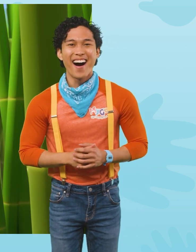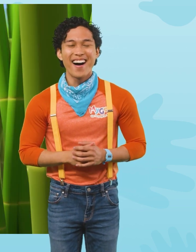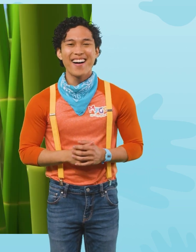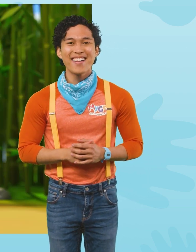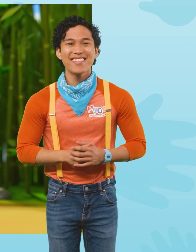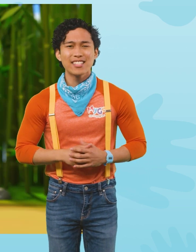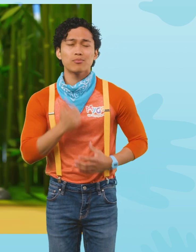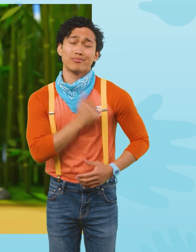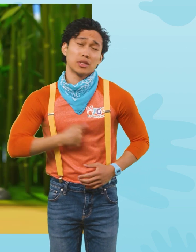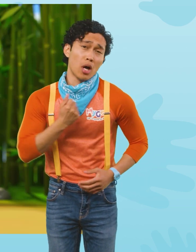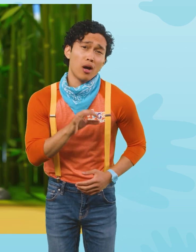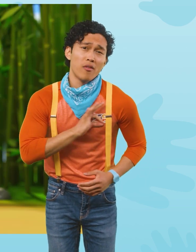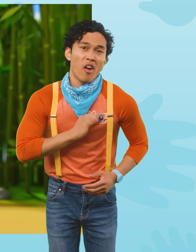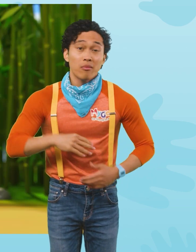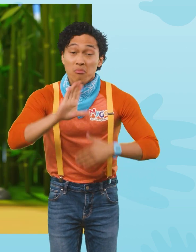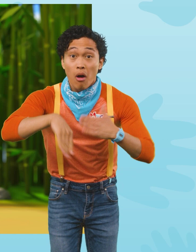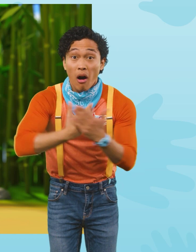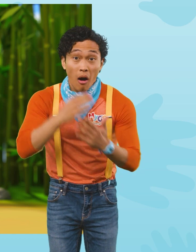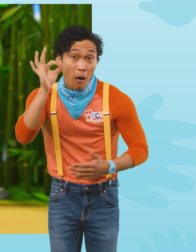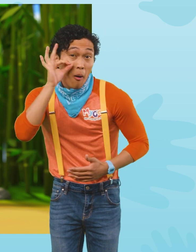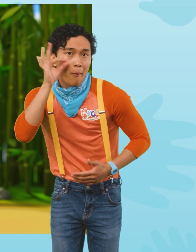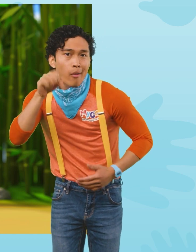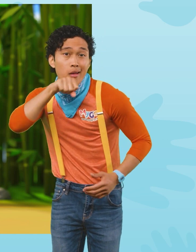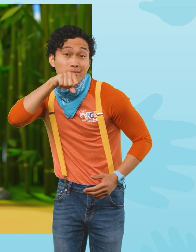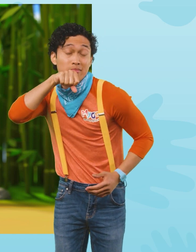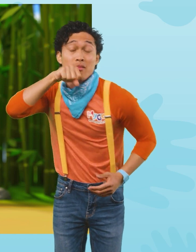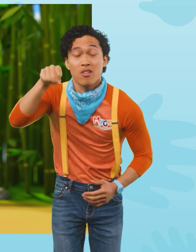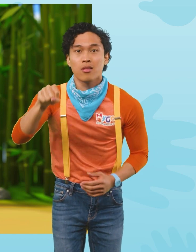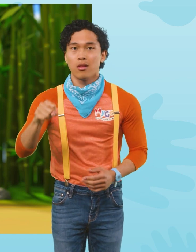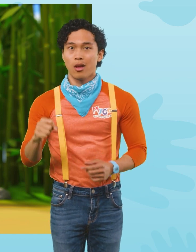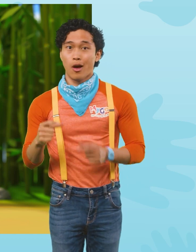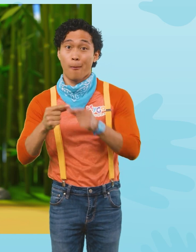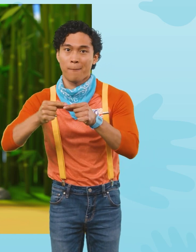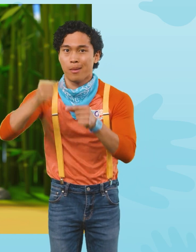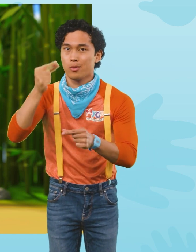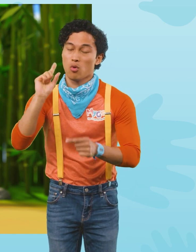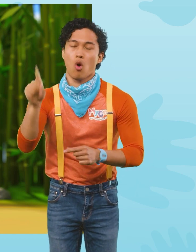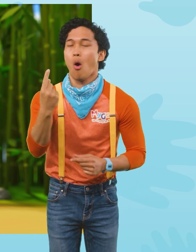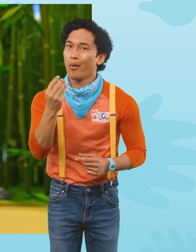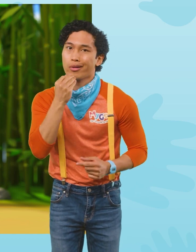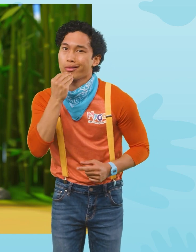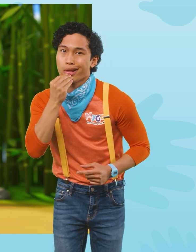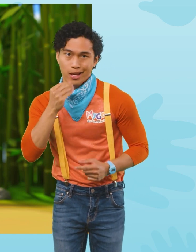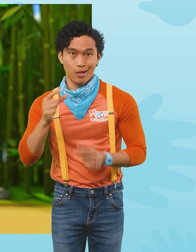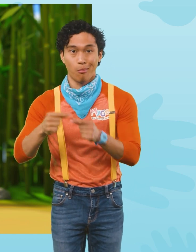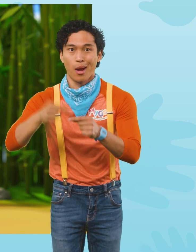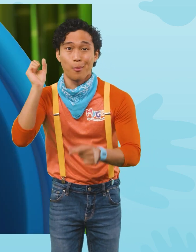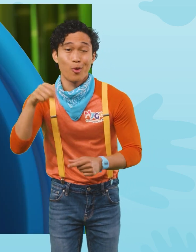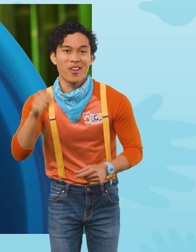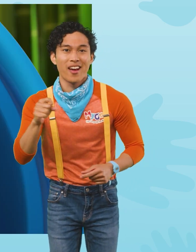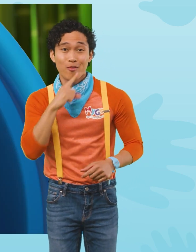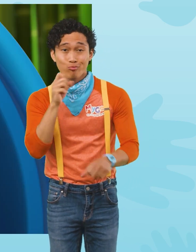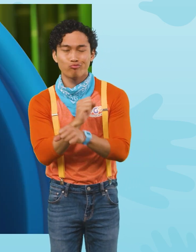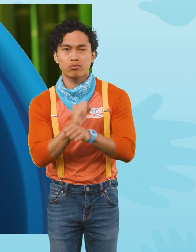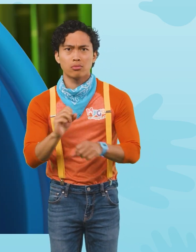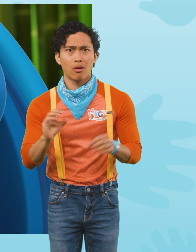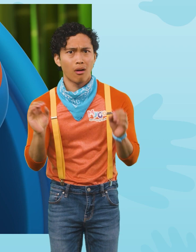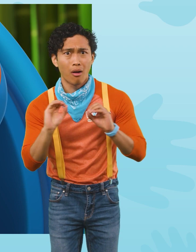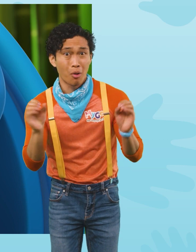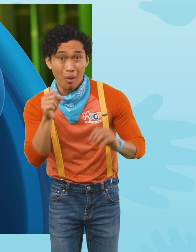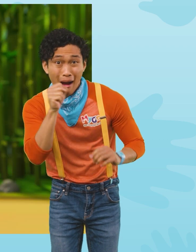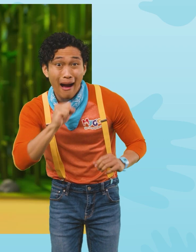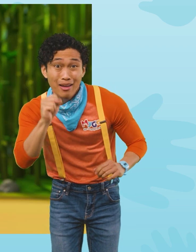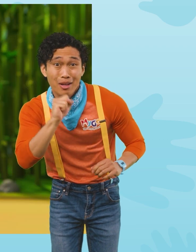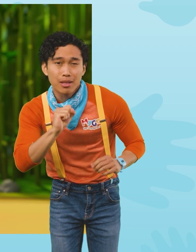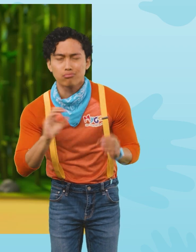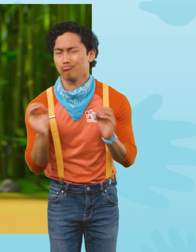Sorry, Fred. All pandas love bamboo. That's all we ever eat, actually. Not even ice